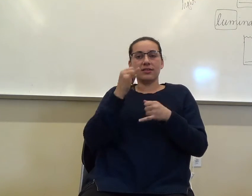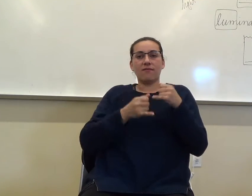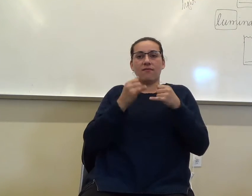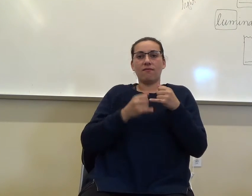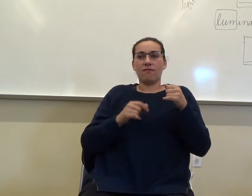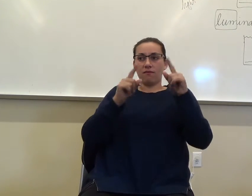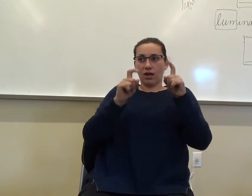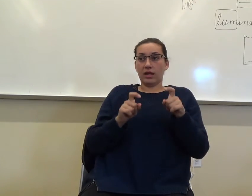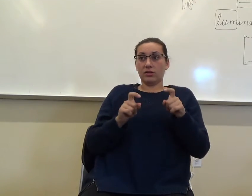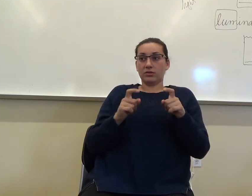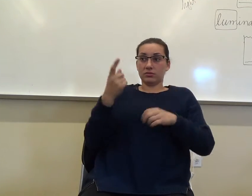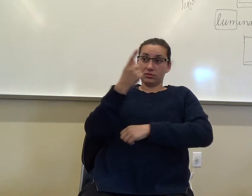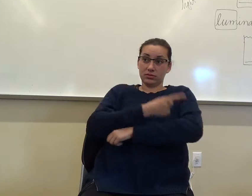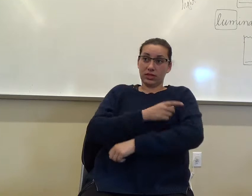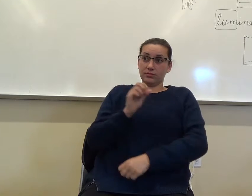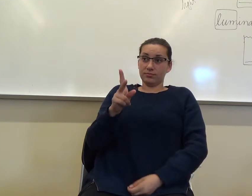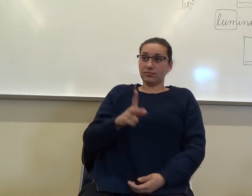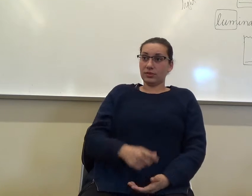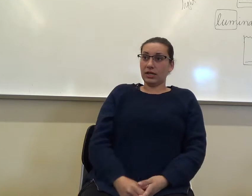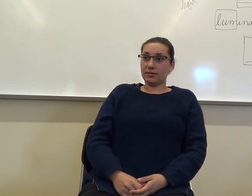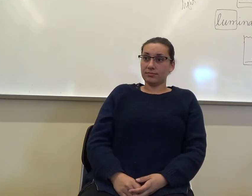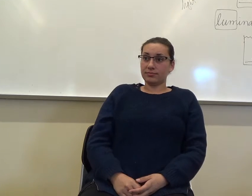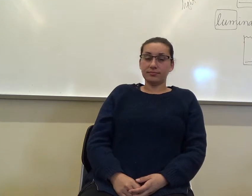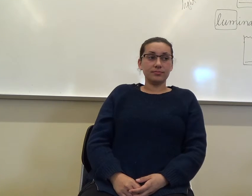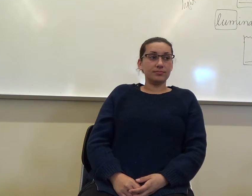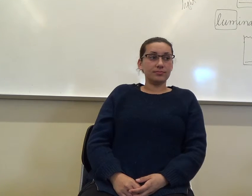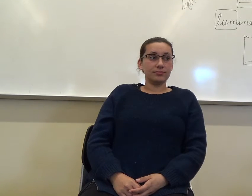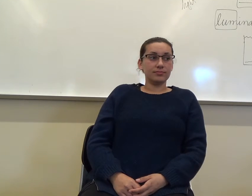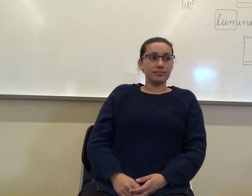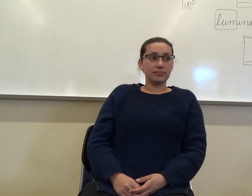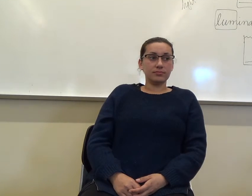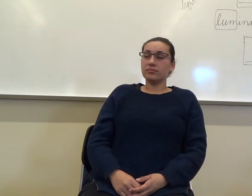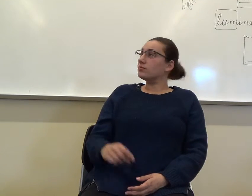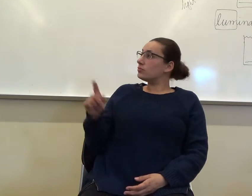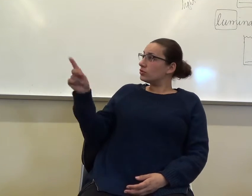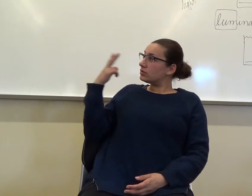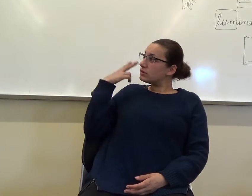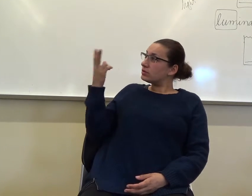look at the homework. Okay, so we looked at this Faraday one.